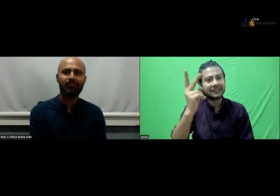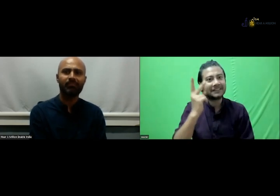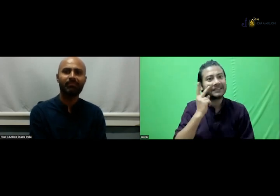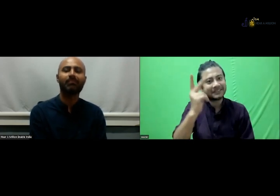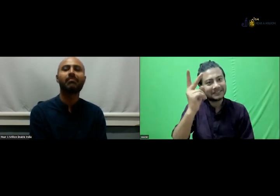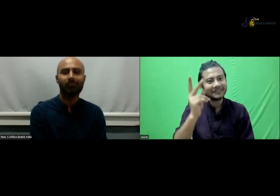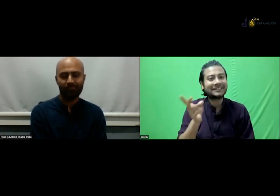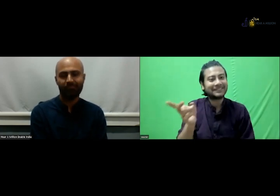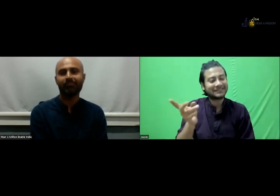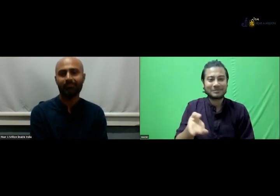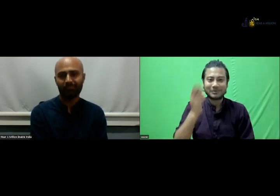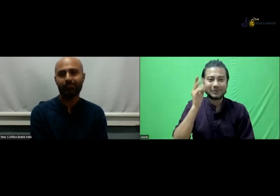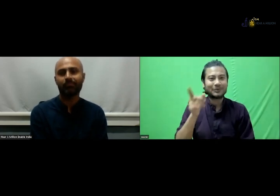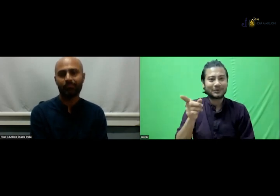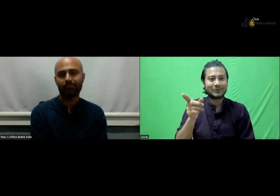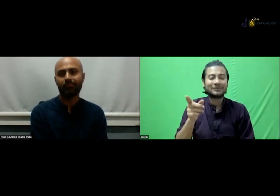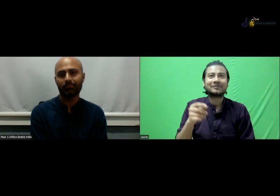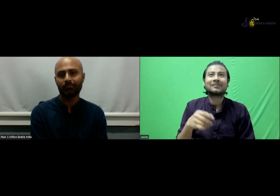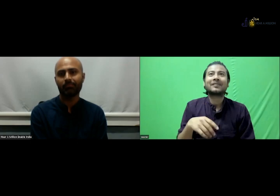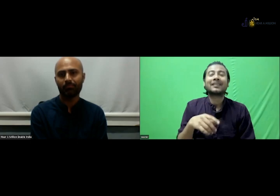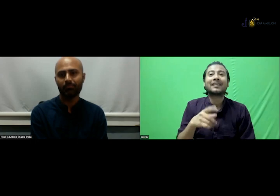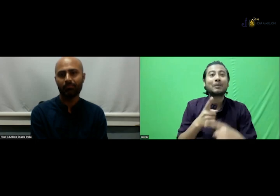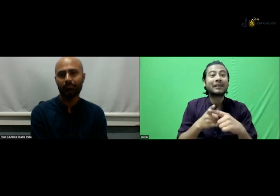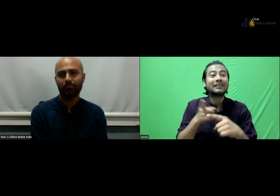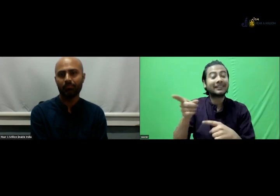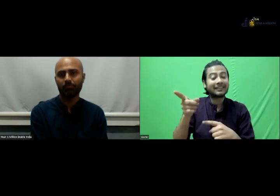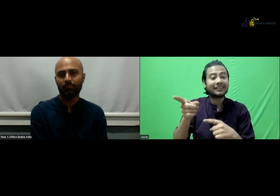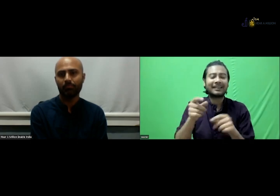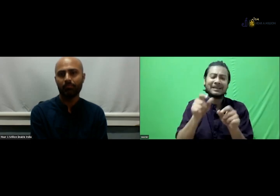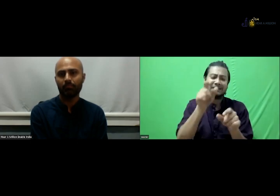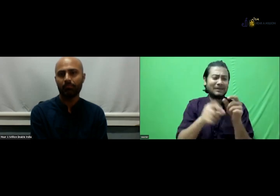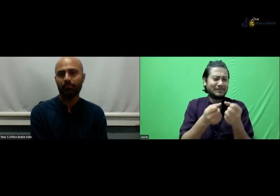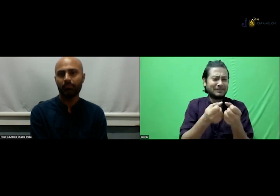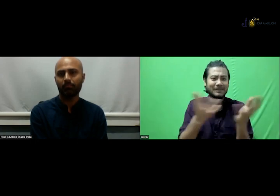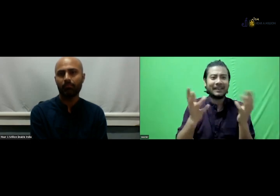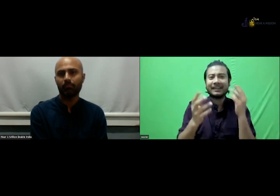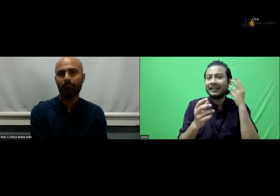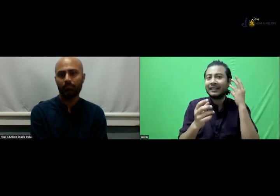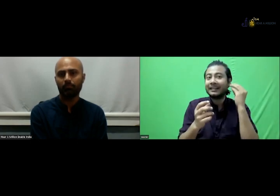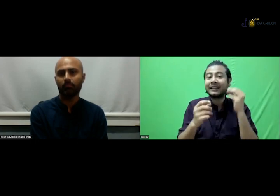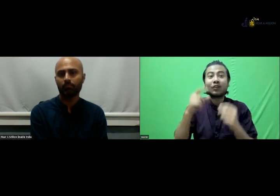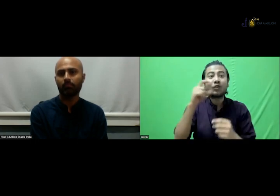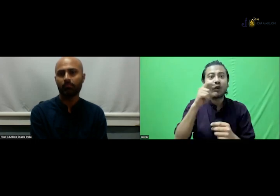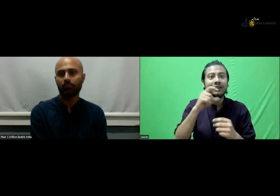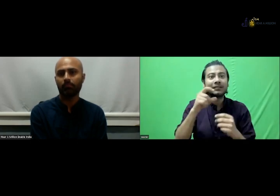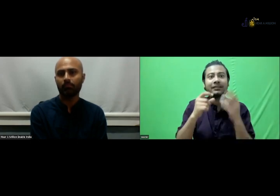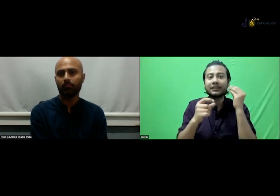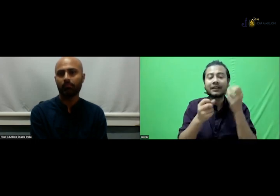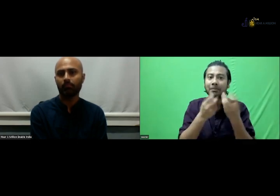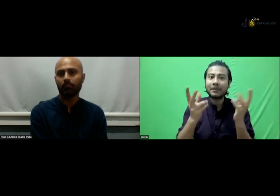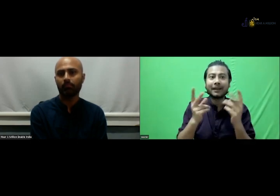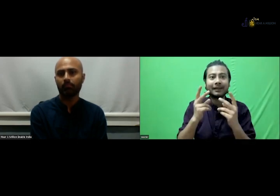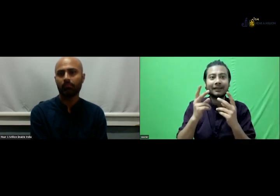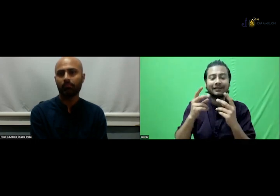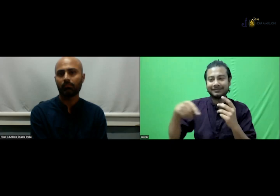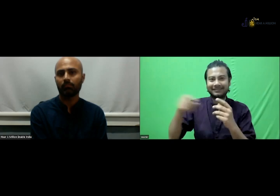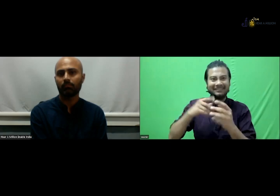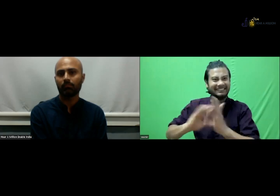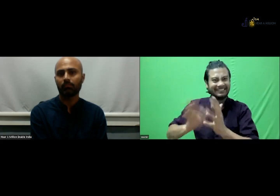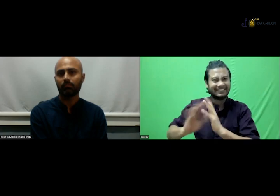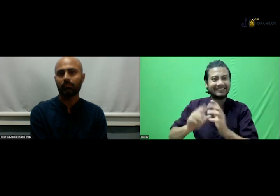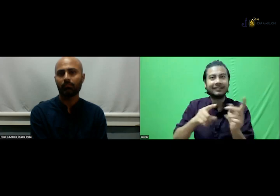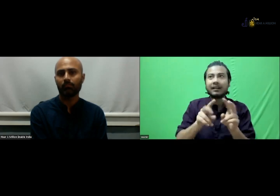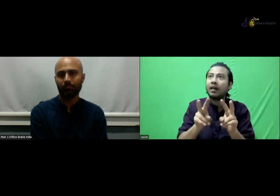she don't fear of anything, and she will always say that we'll see. And there are, a lot of hearing people